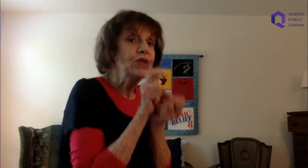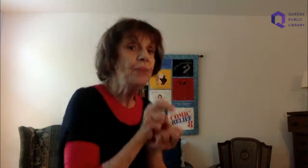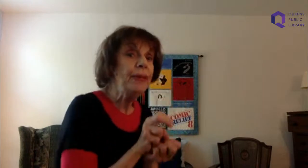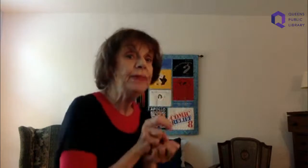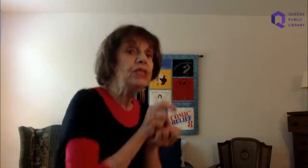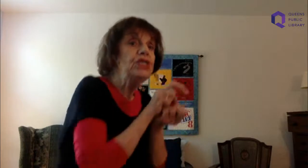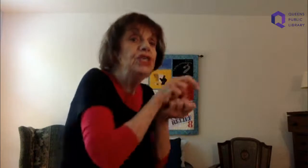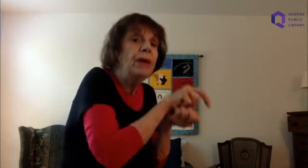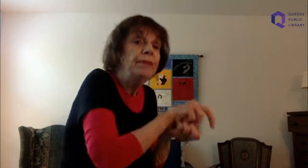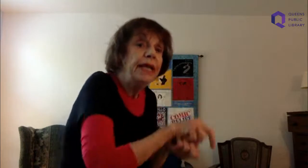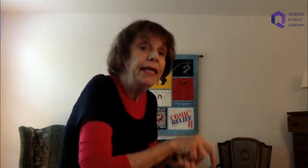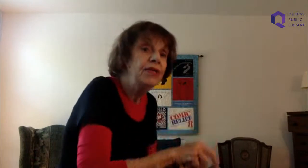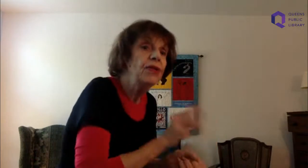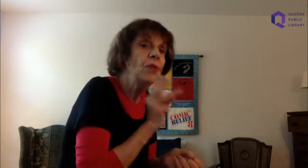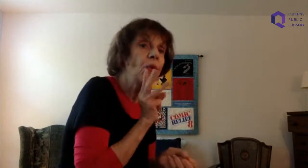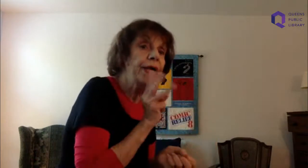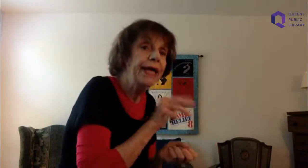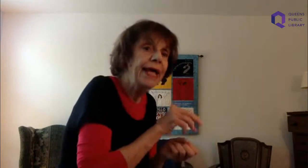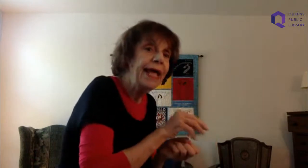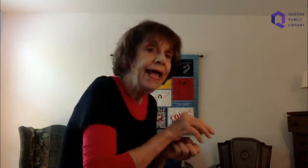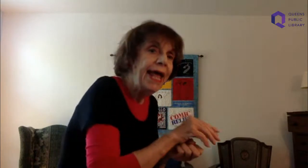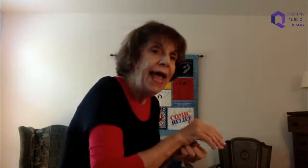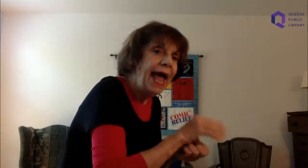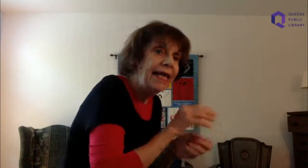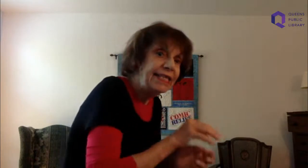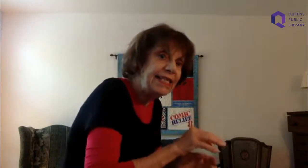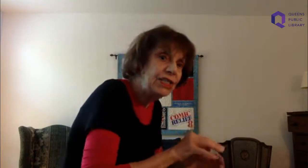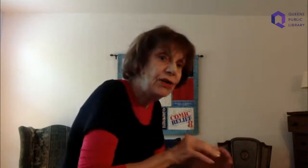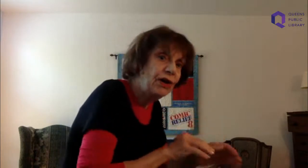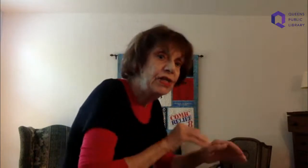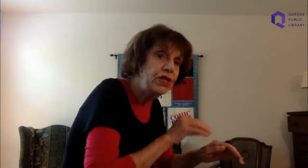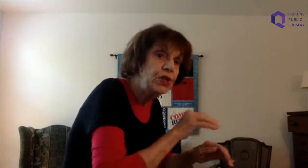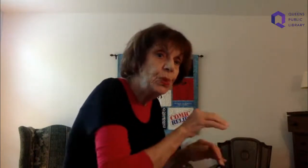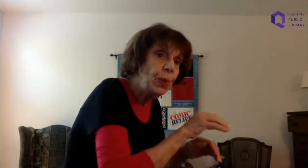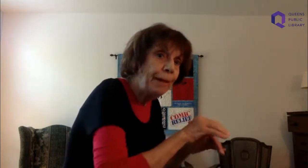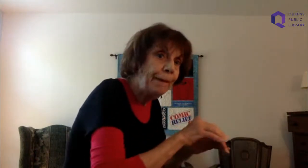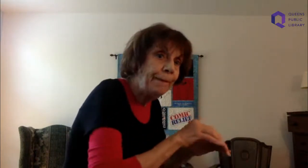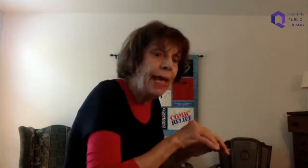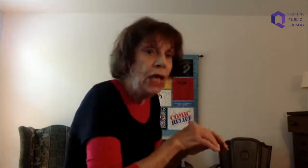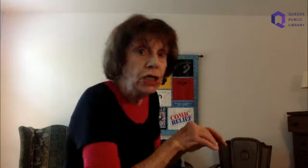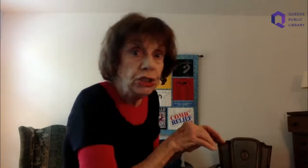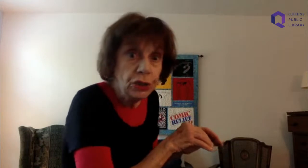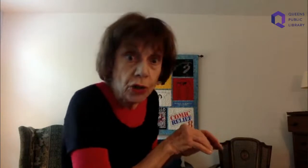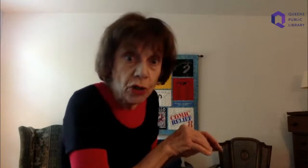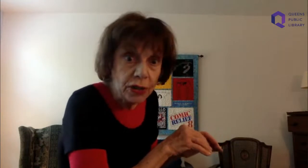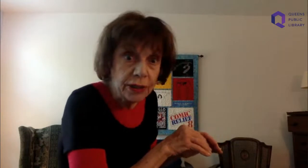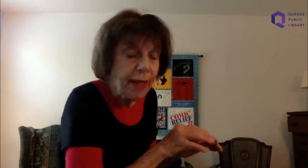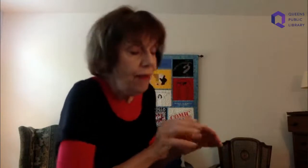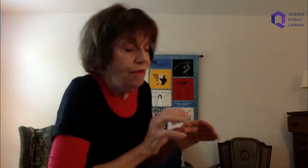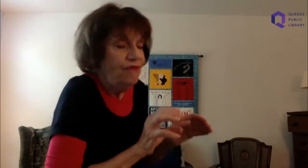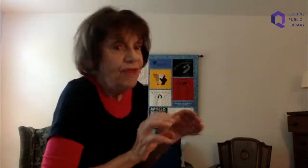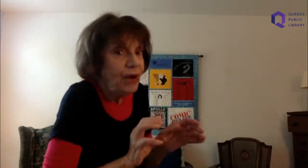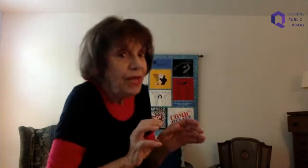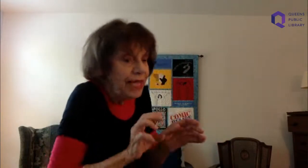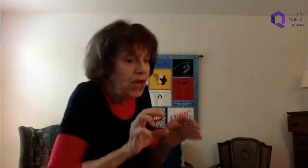So Beaver jumped into the water. And as he started to swim, turtle very